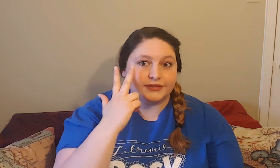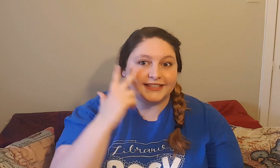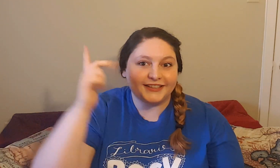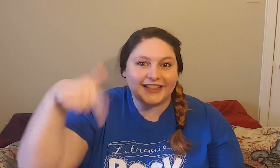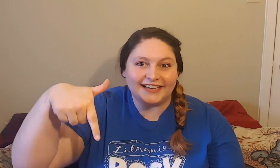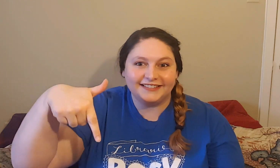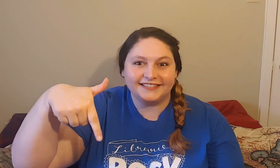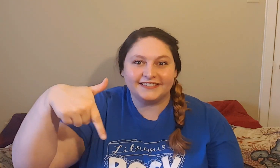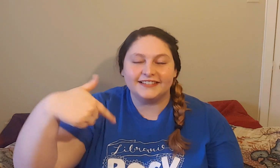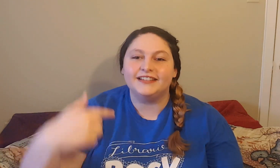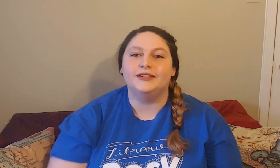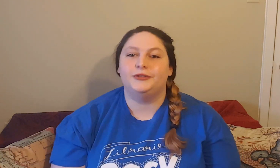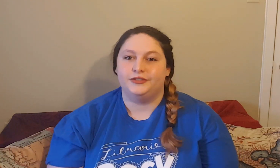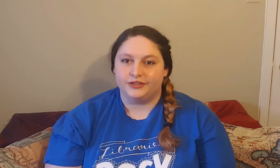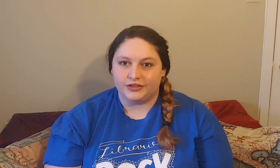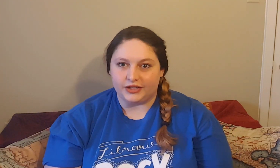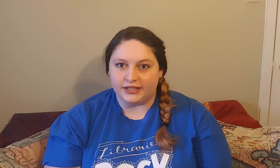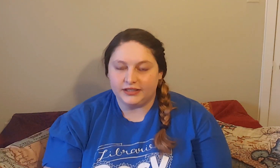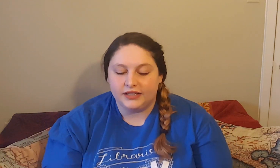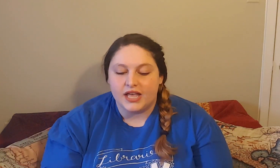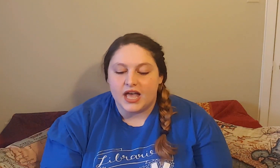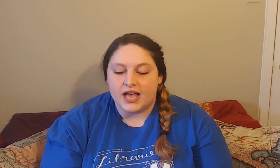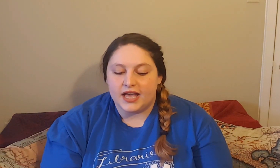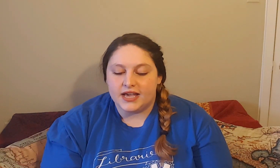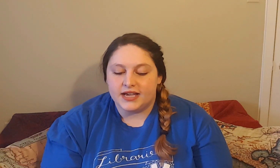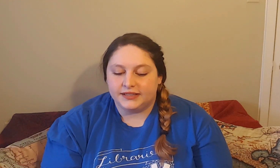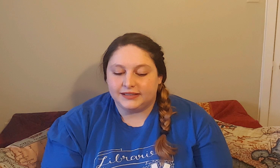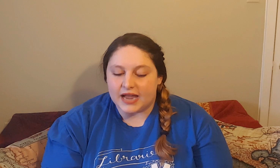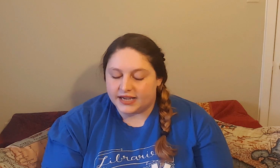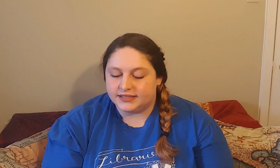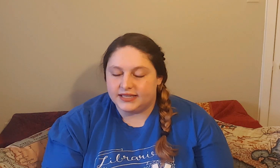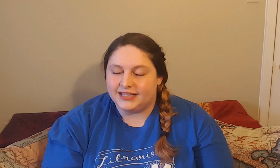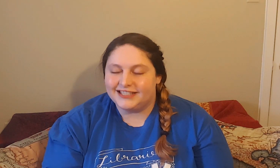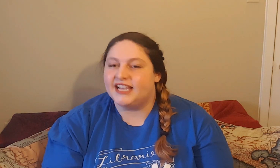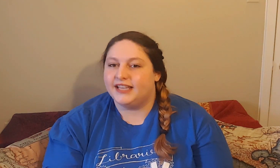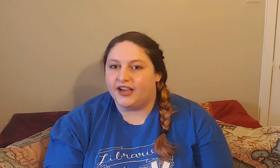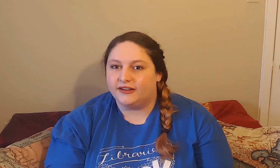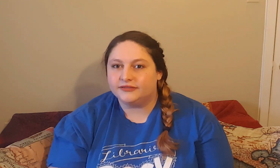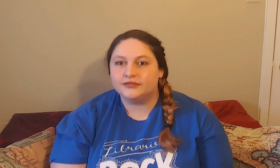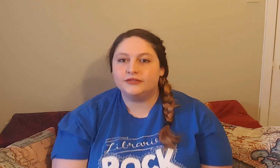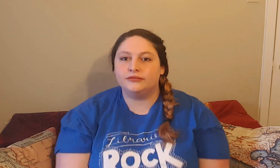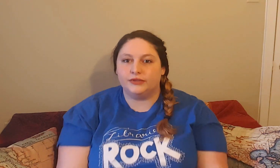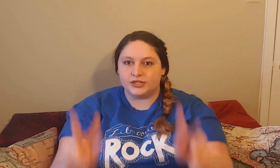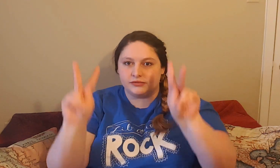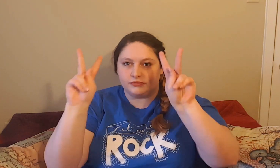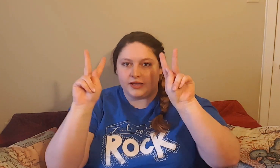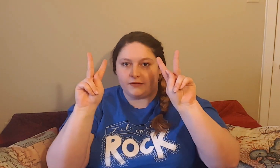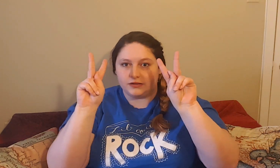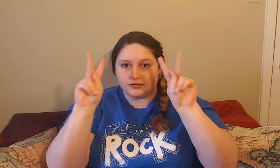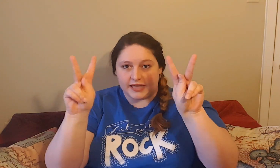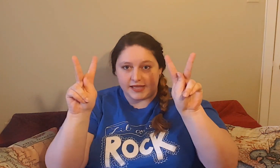See you later. Good. And last is take care, which have our